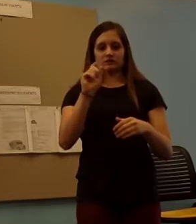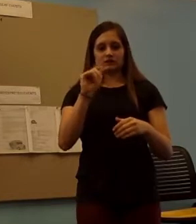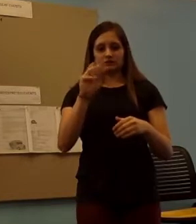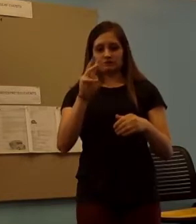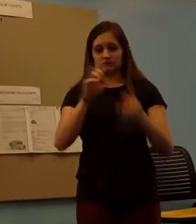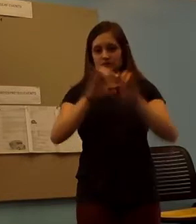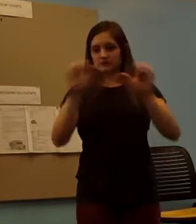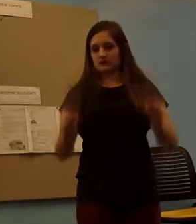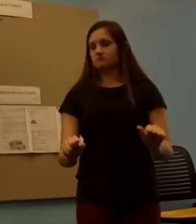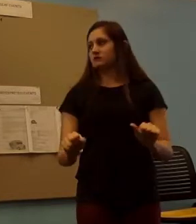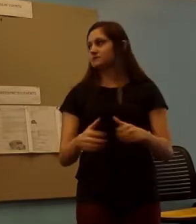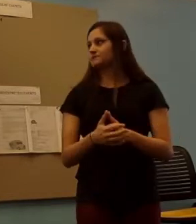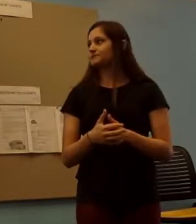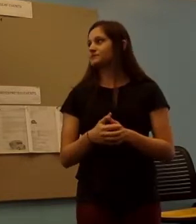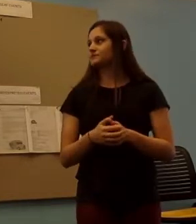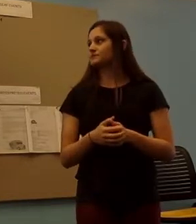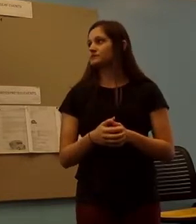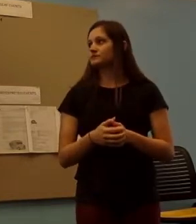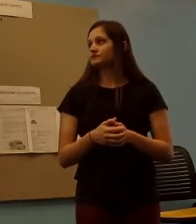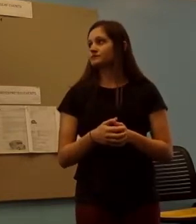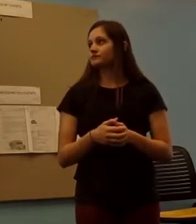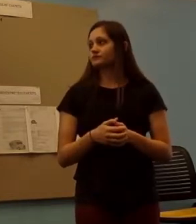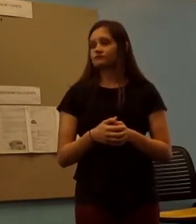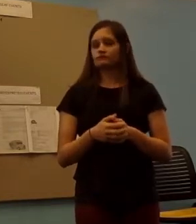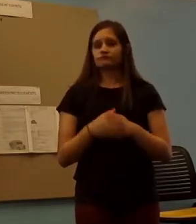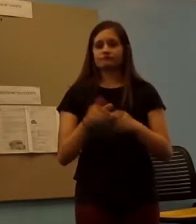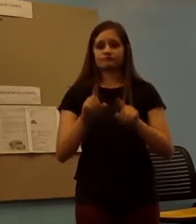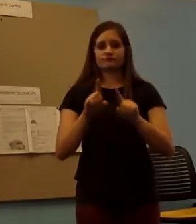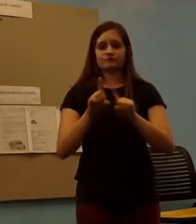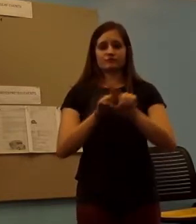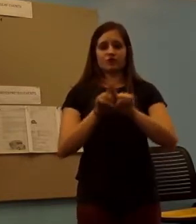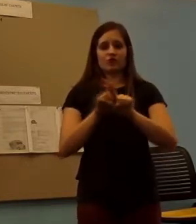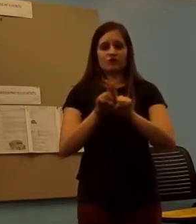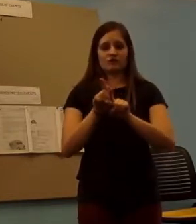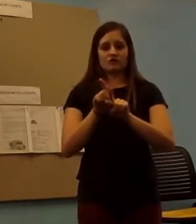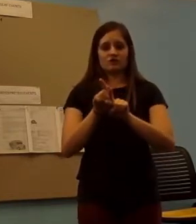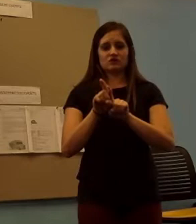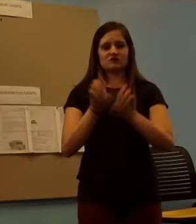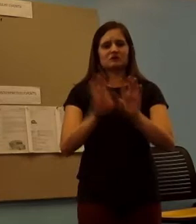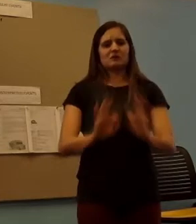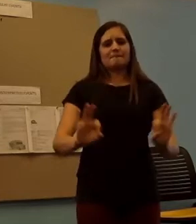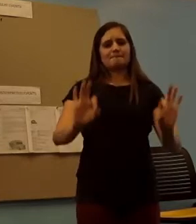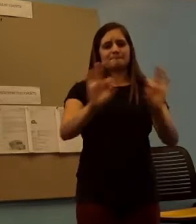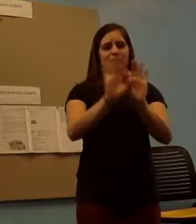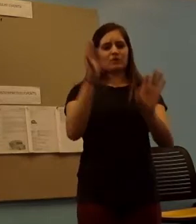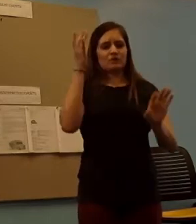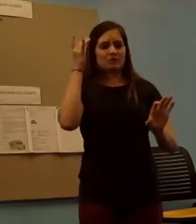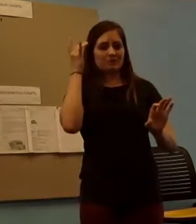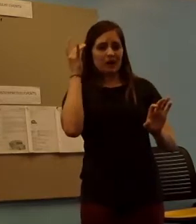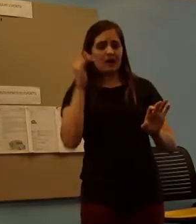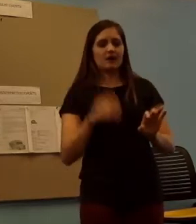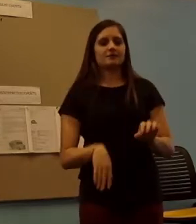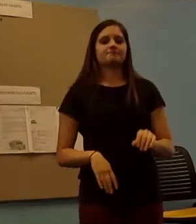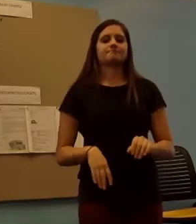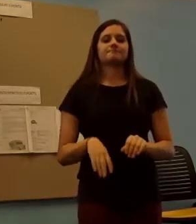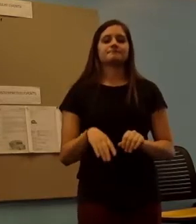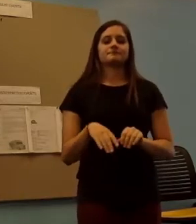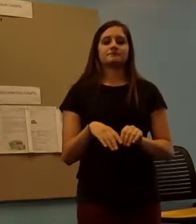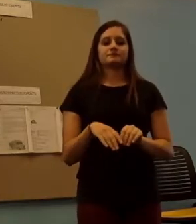So the starfish there is the keystone species in that environment, and without it, that whole little